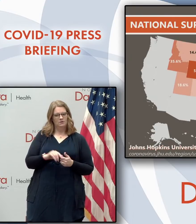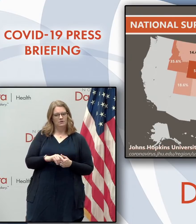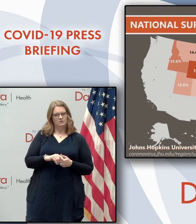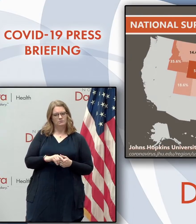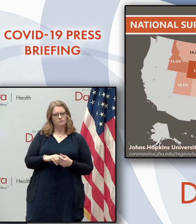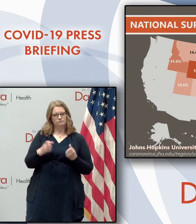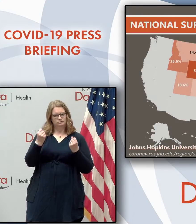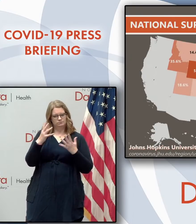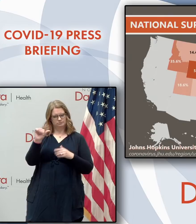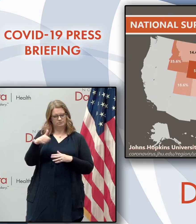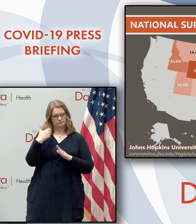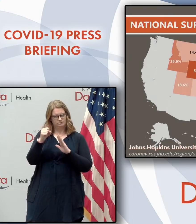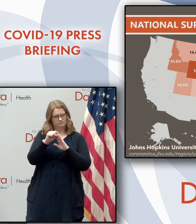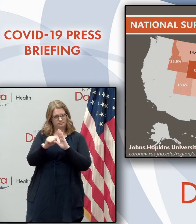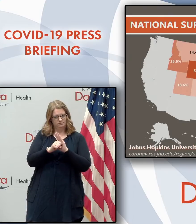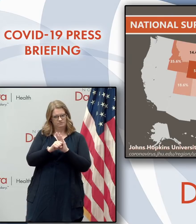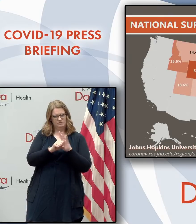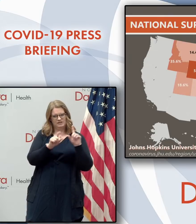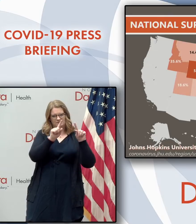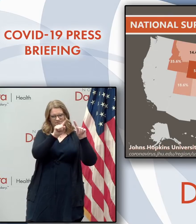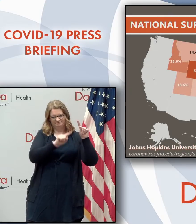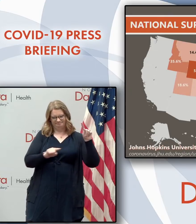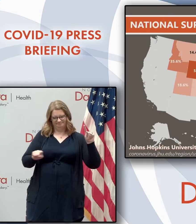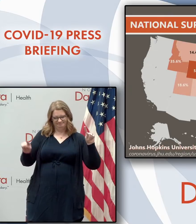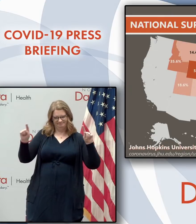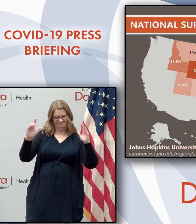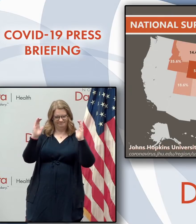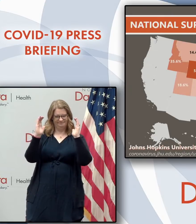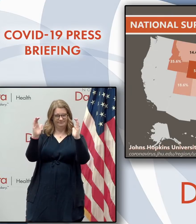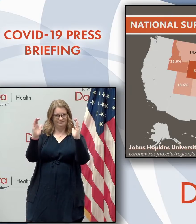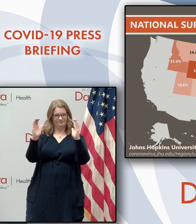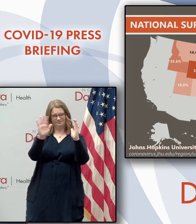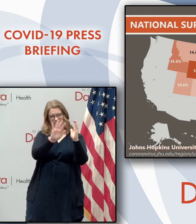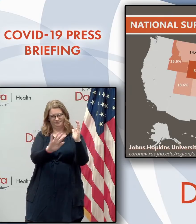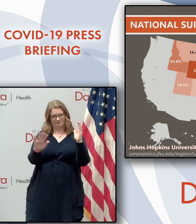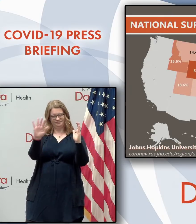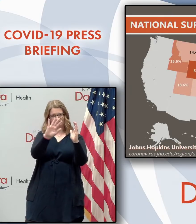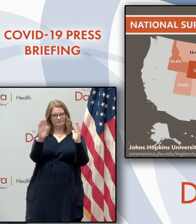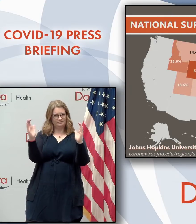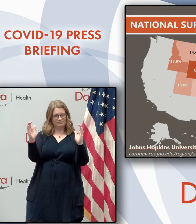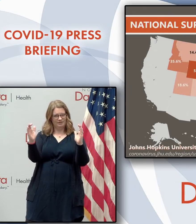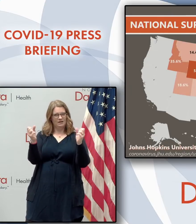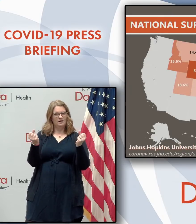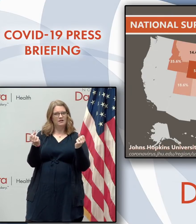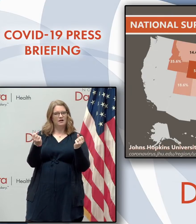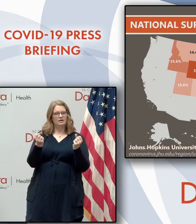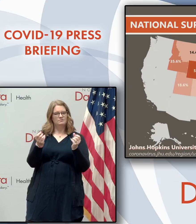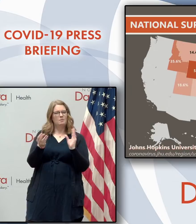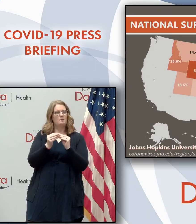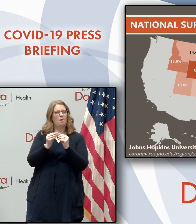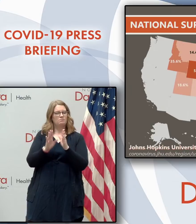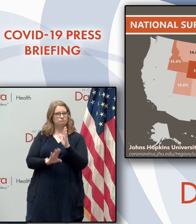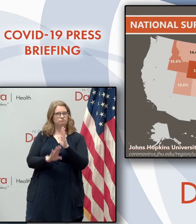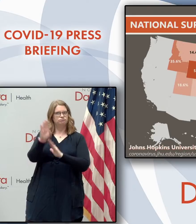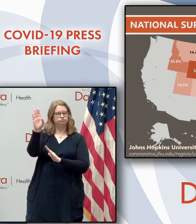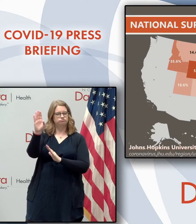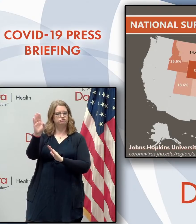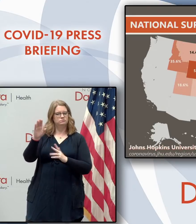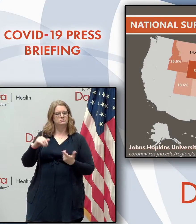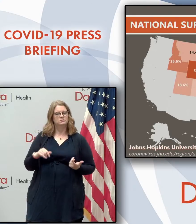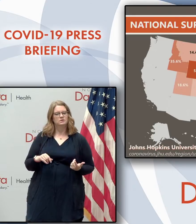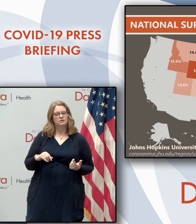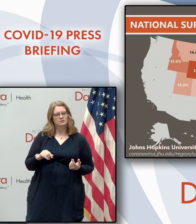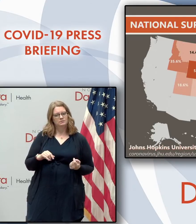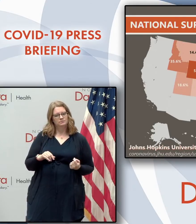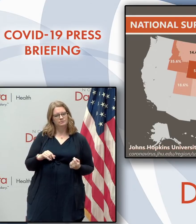number of other states around us have seen, as part of this national surge in cases, we've seen dramatically rising positivity